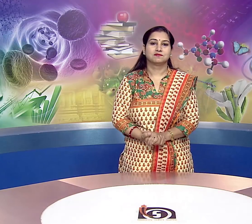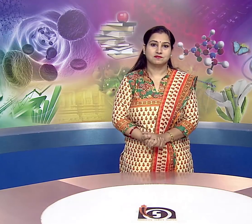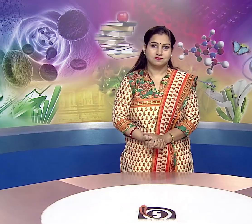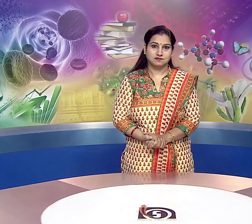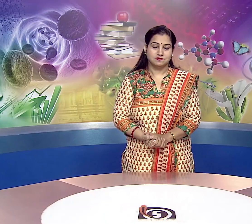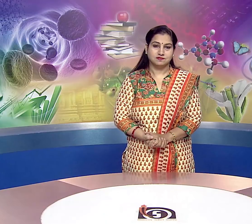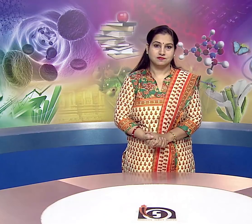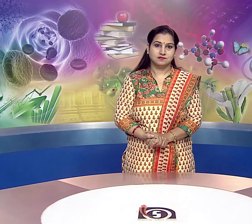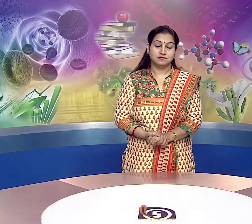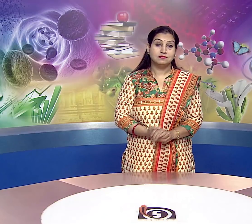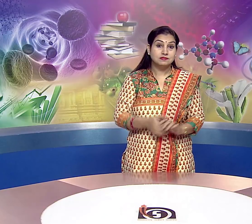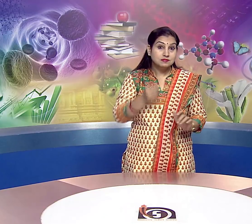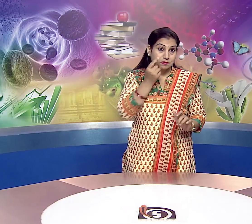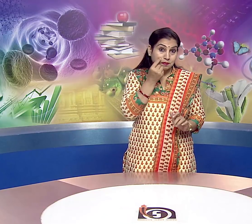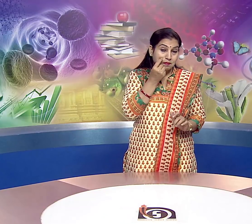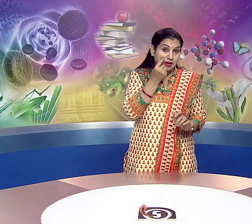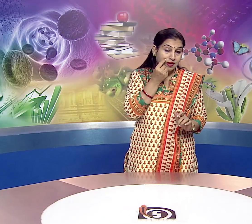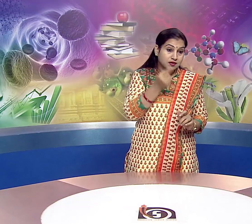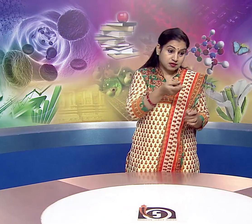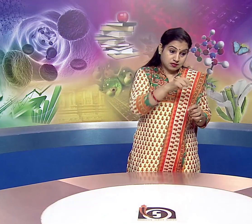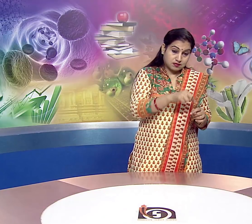The cashier held the cash box close